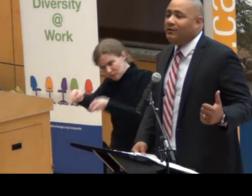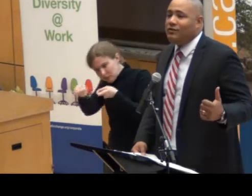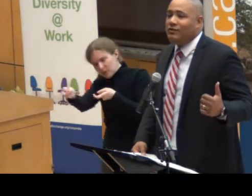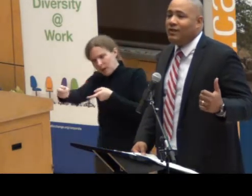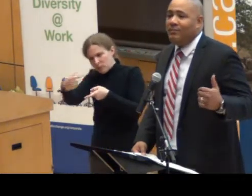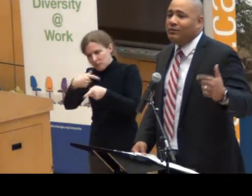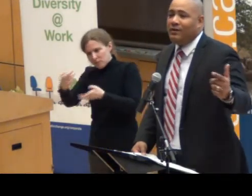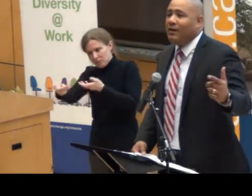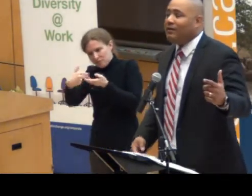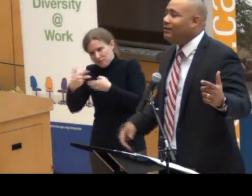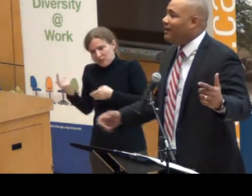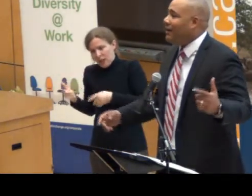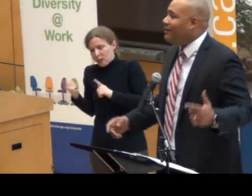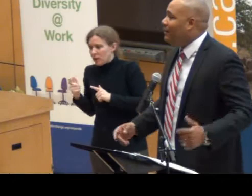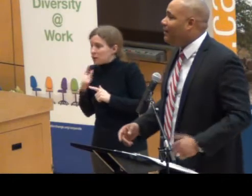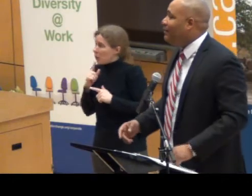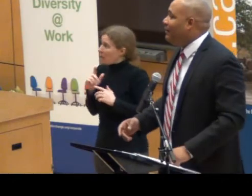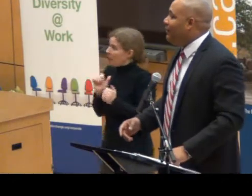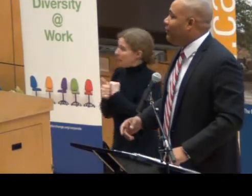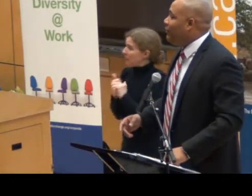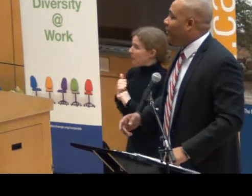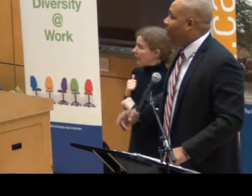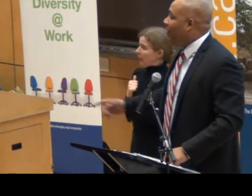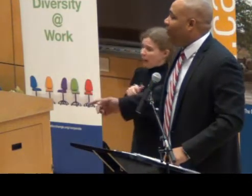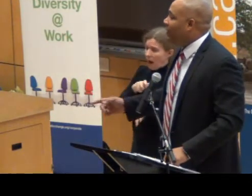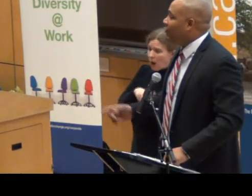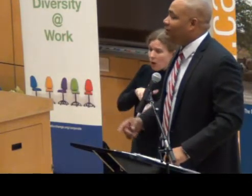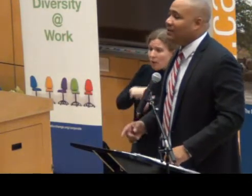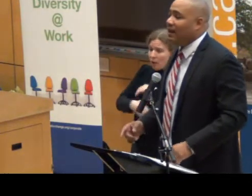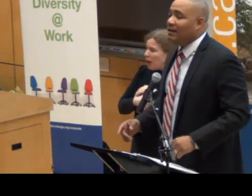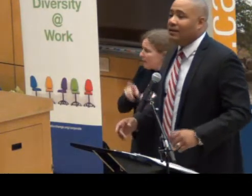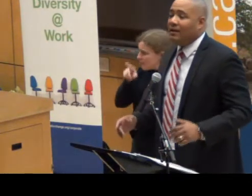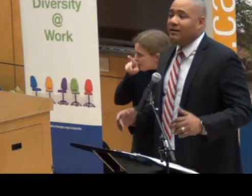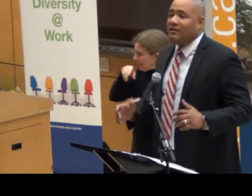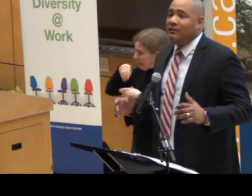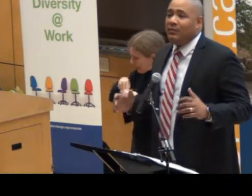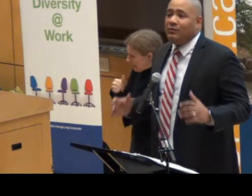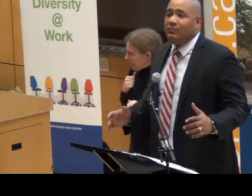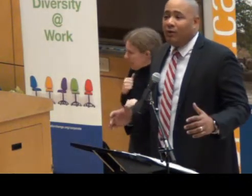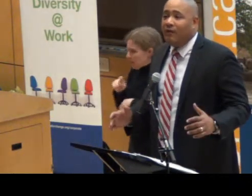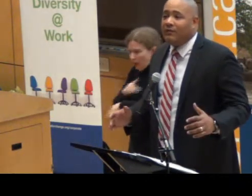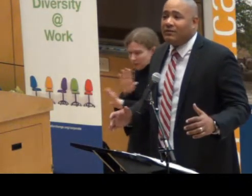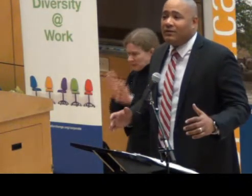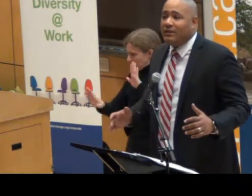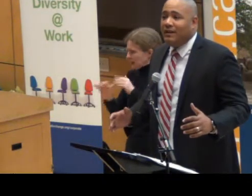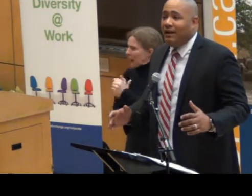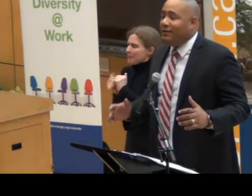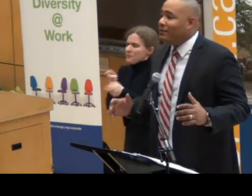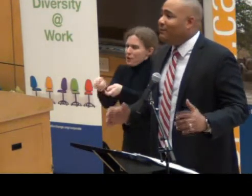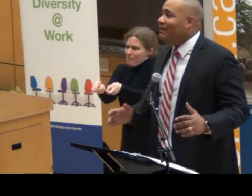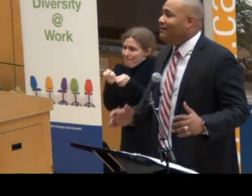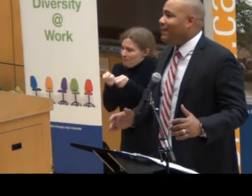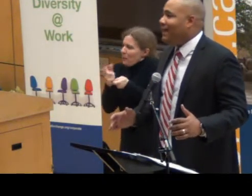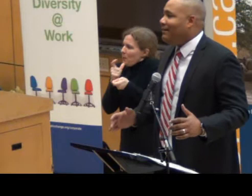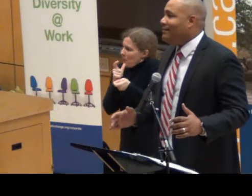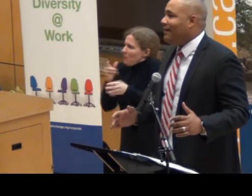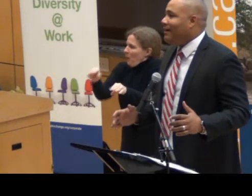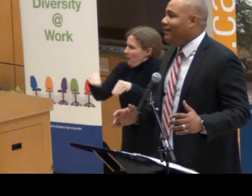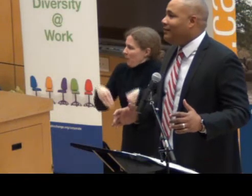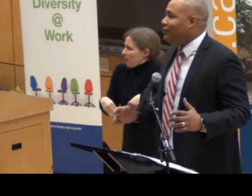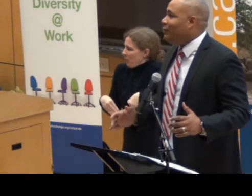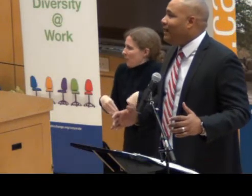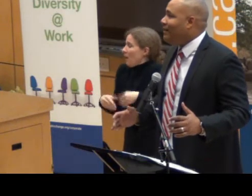the competition's not between Ireland and Canada, you know, and other countries in Canada. It's even between provinces. And there's big